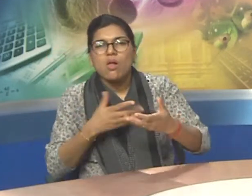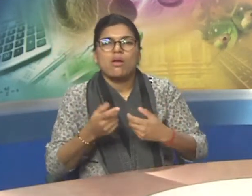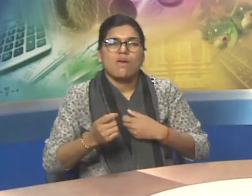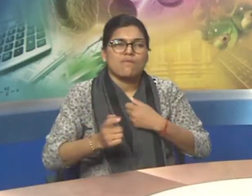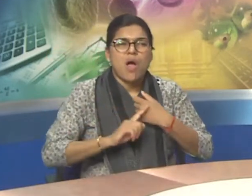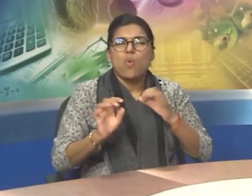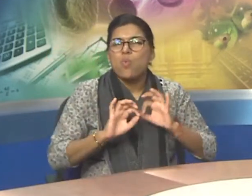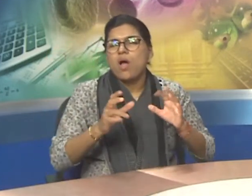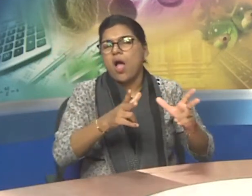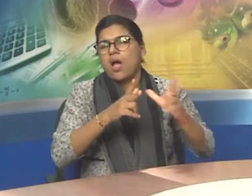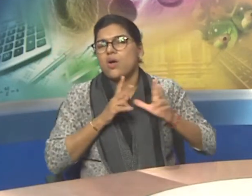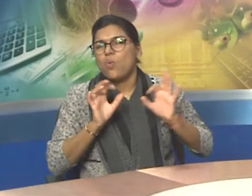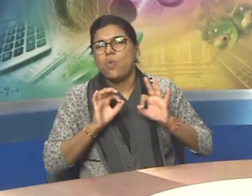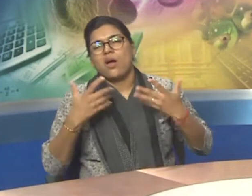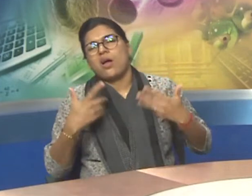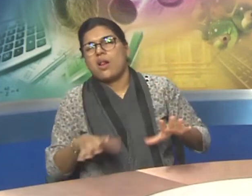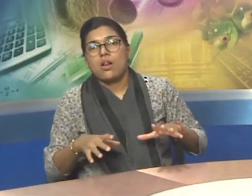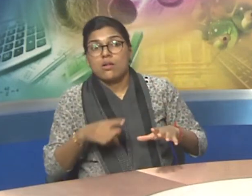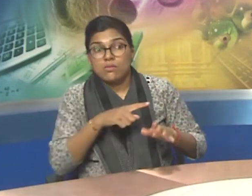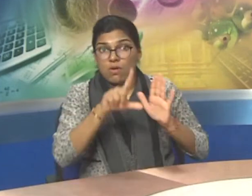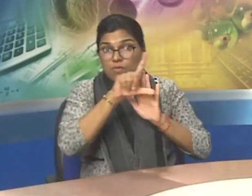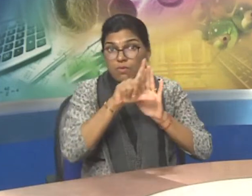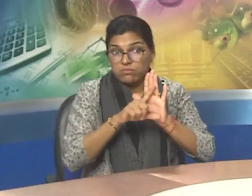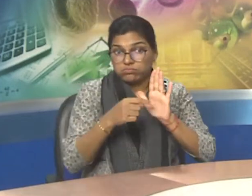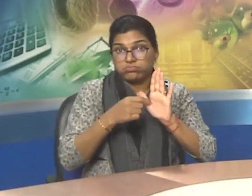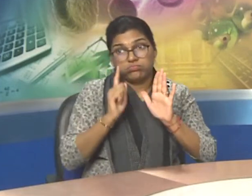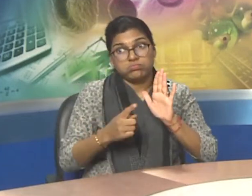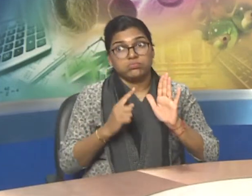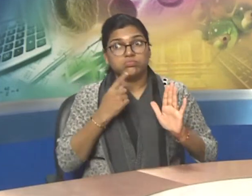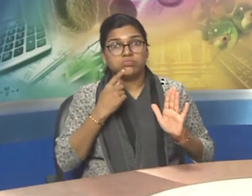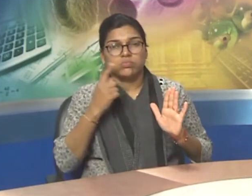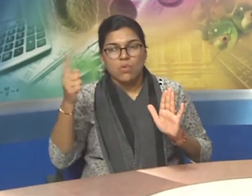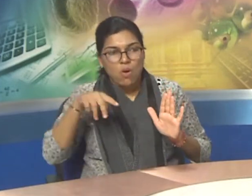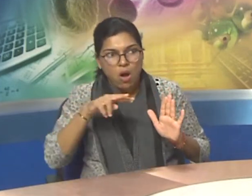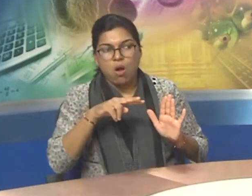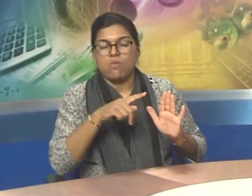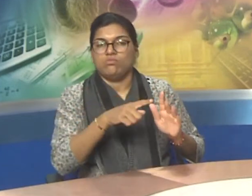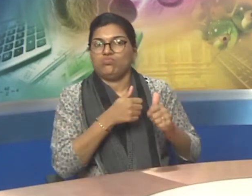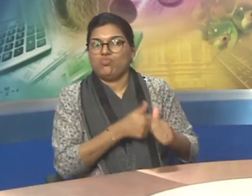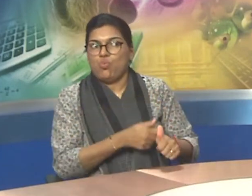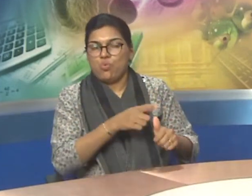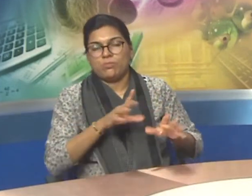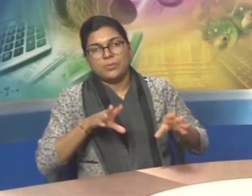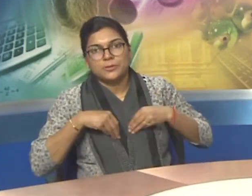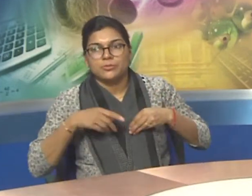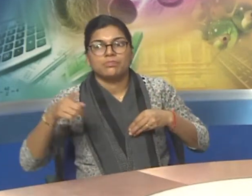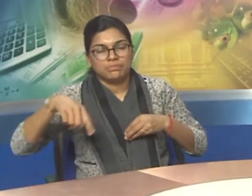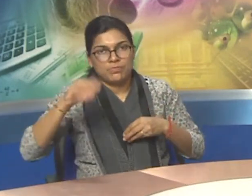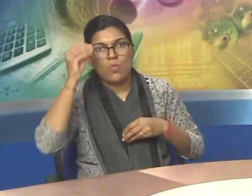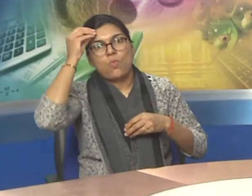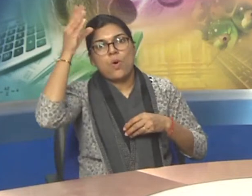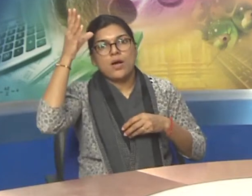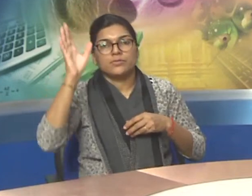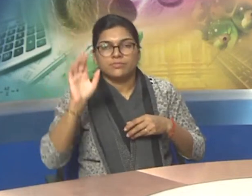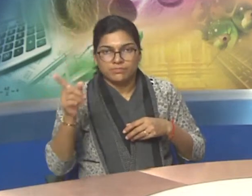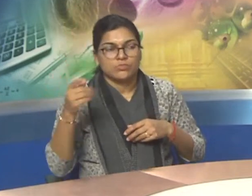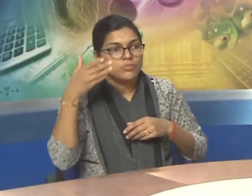It is the duty of the reader to follow the rules and regulations of the library in order to use and utilize